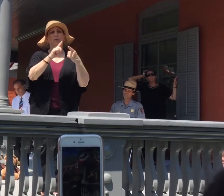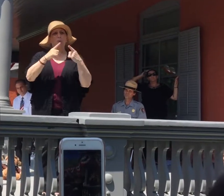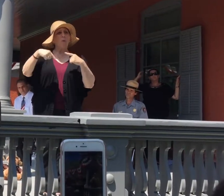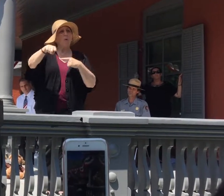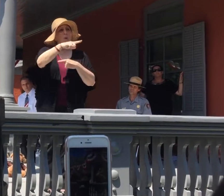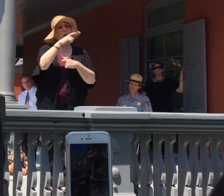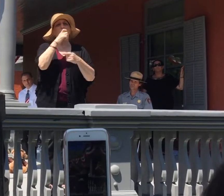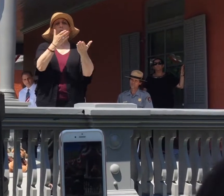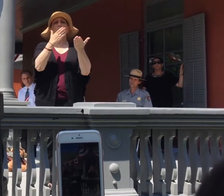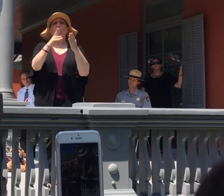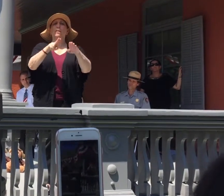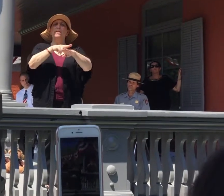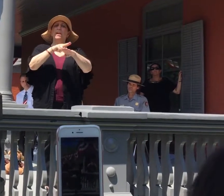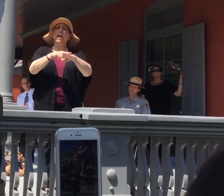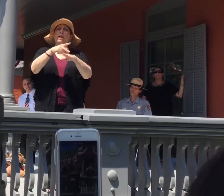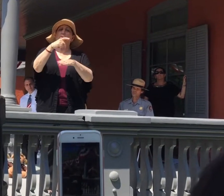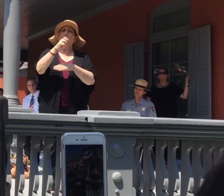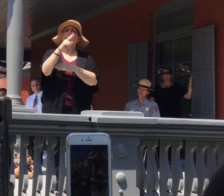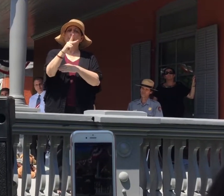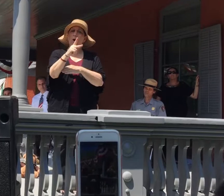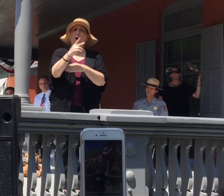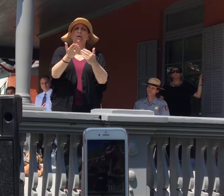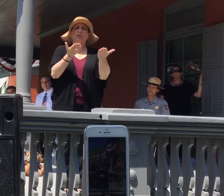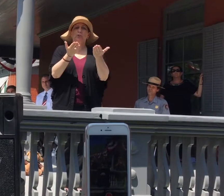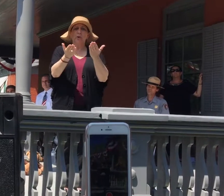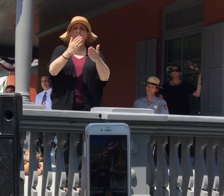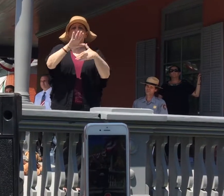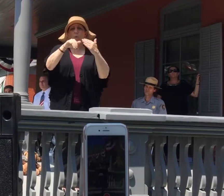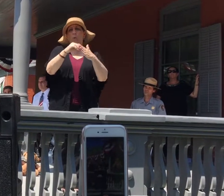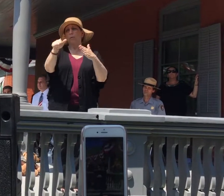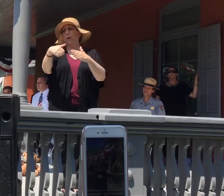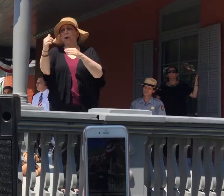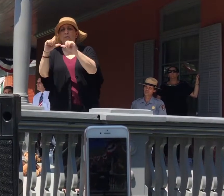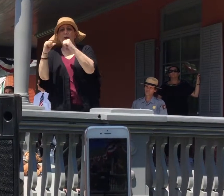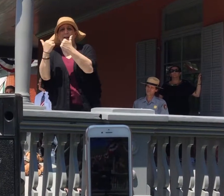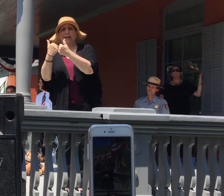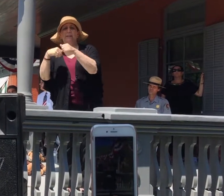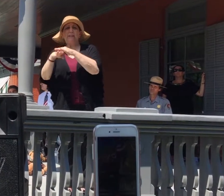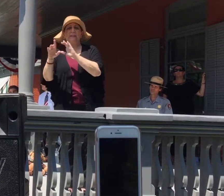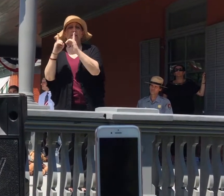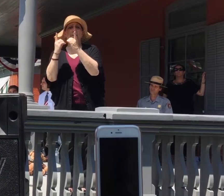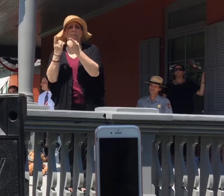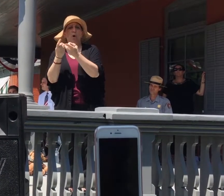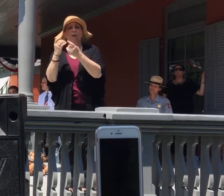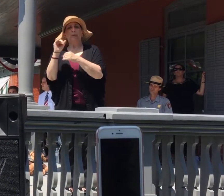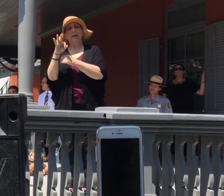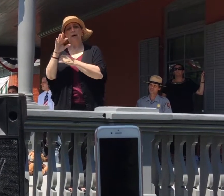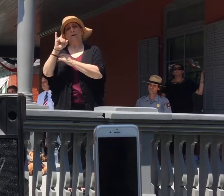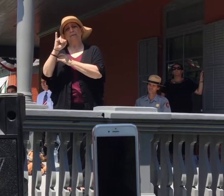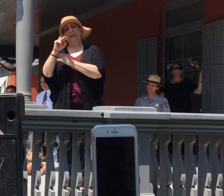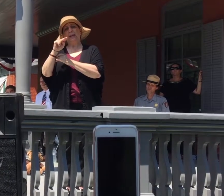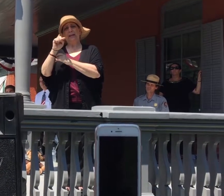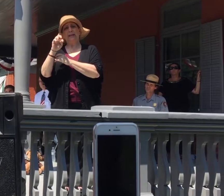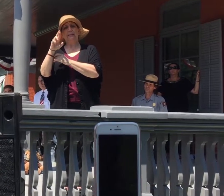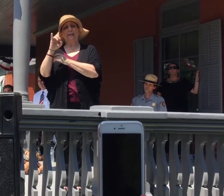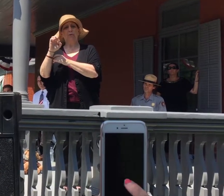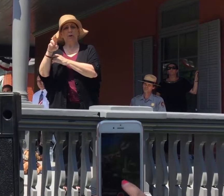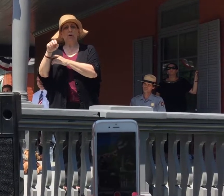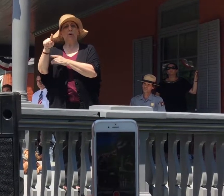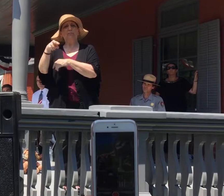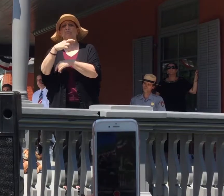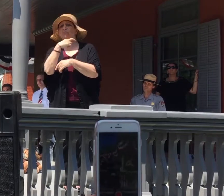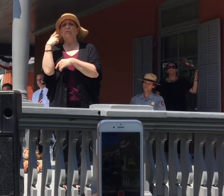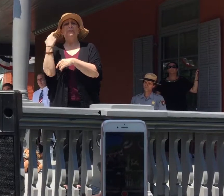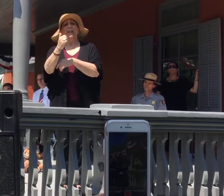who serve the National Park Service and their sister agencies in the Department of the Interior. They put themselves at